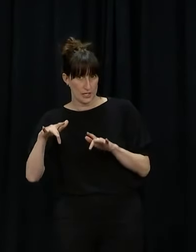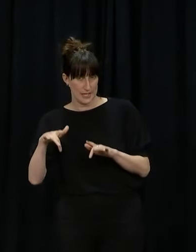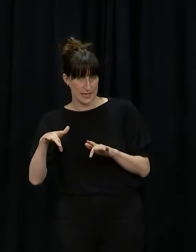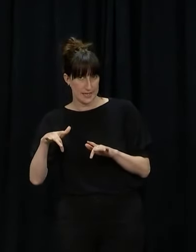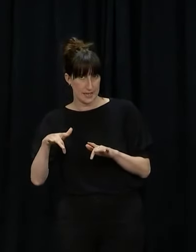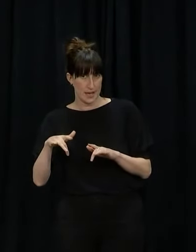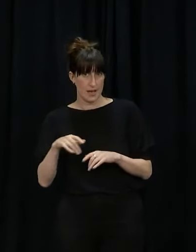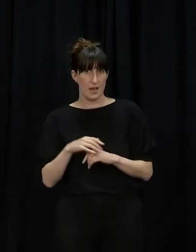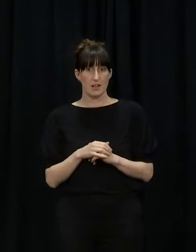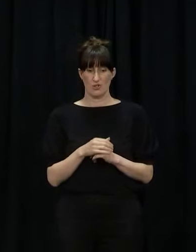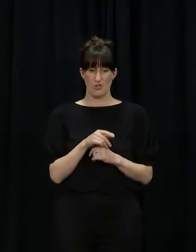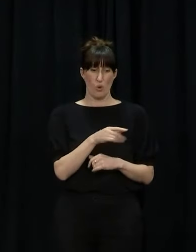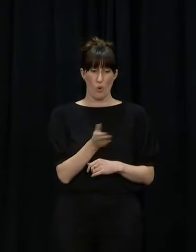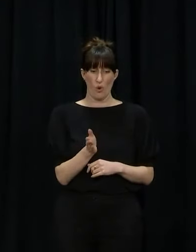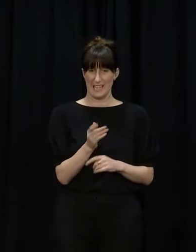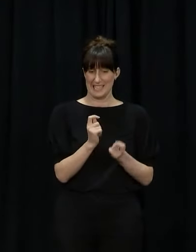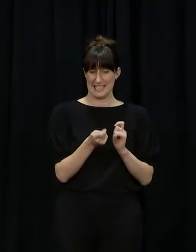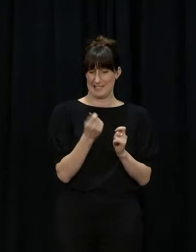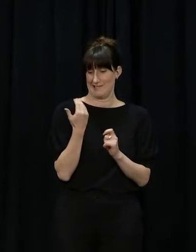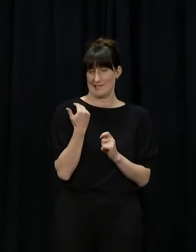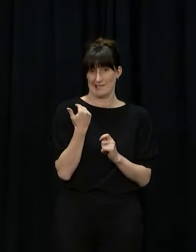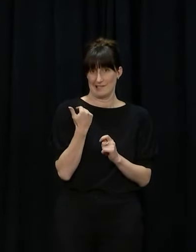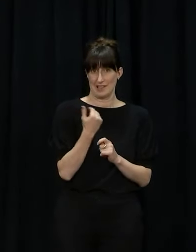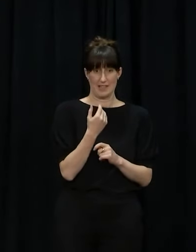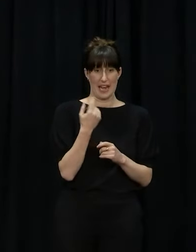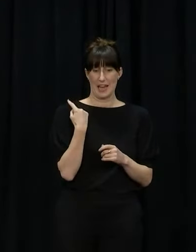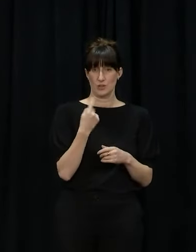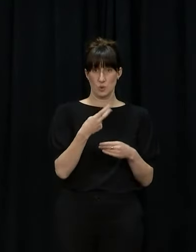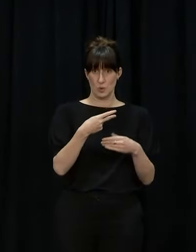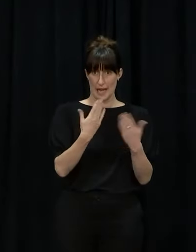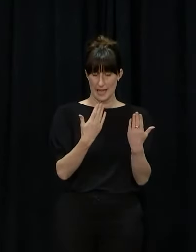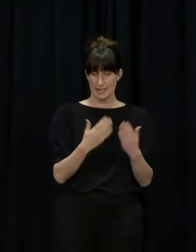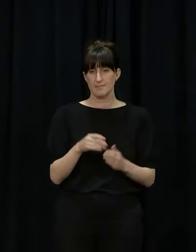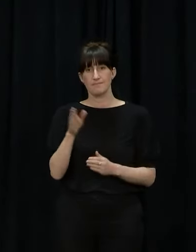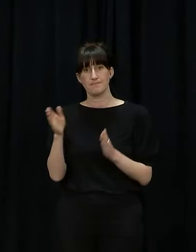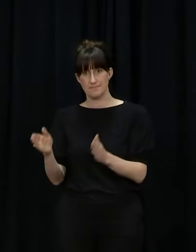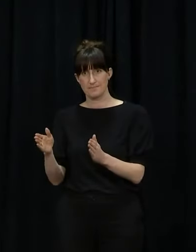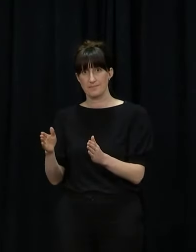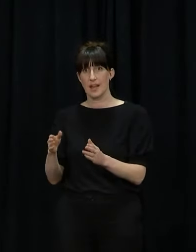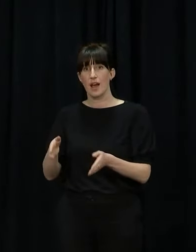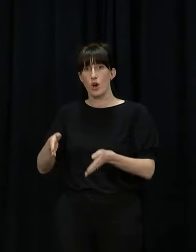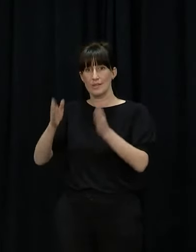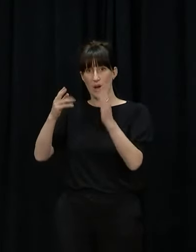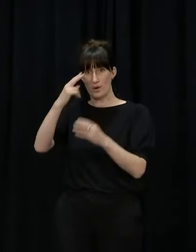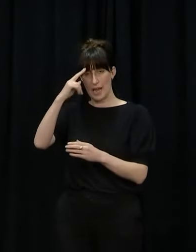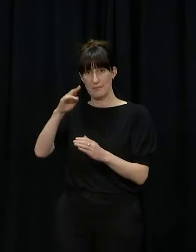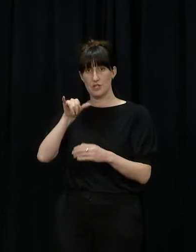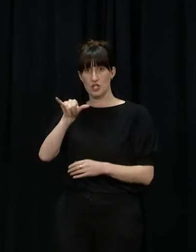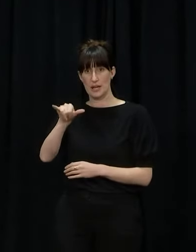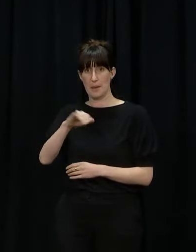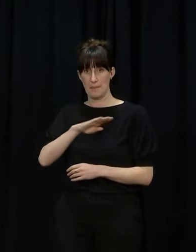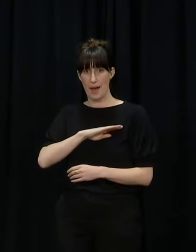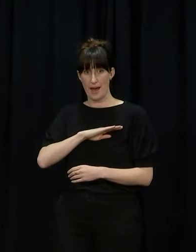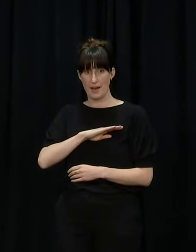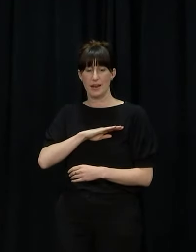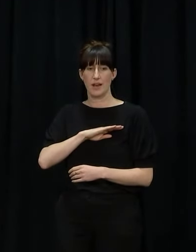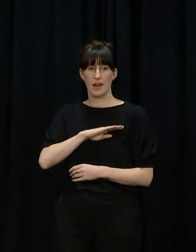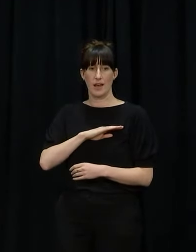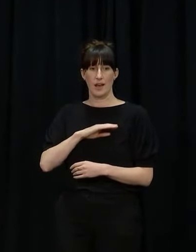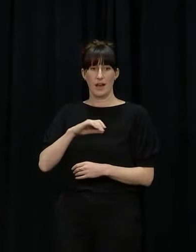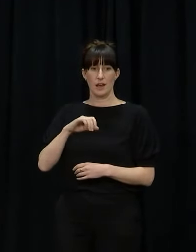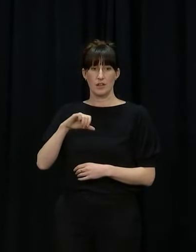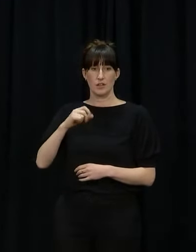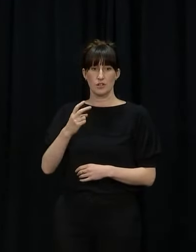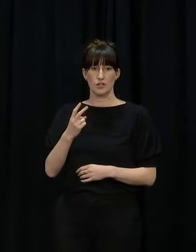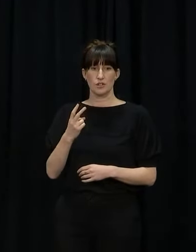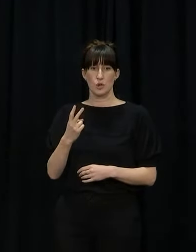hours. For the Jet Park, there were 200 staff working across the site from the 9th to the 16th of August. As of